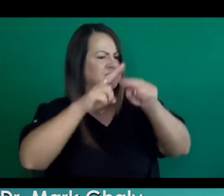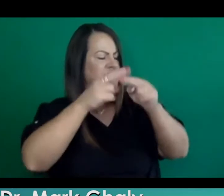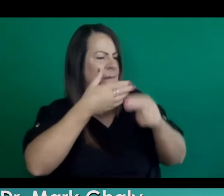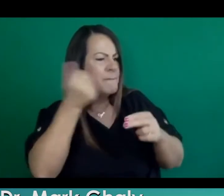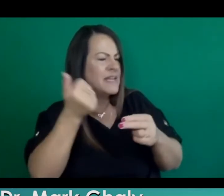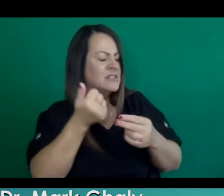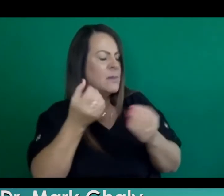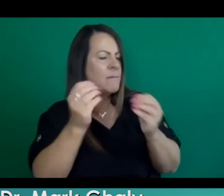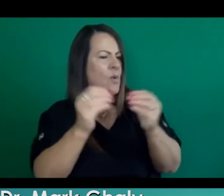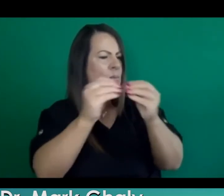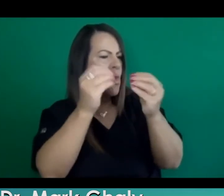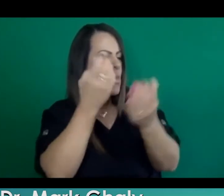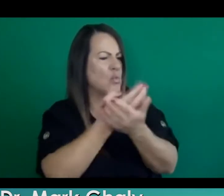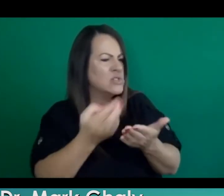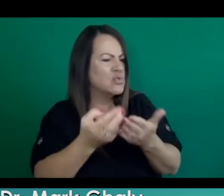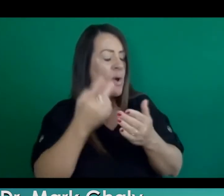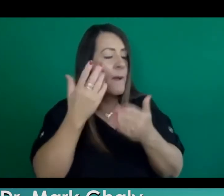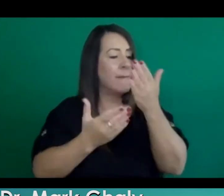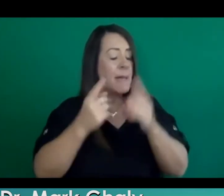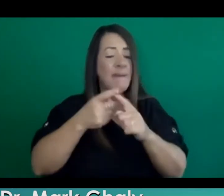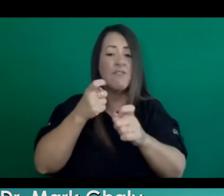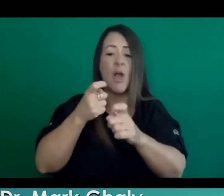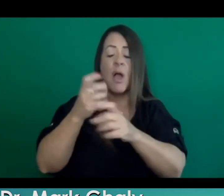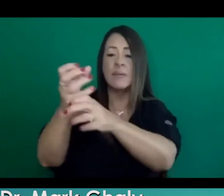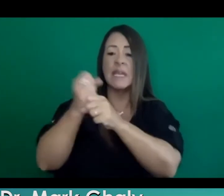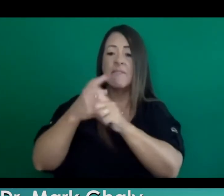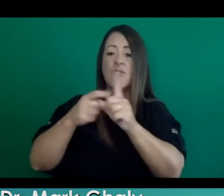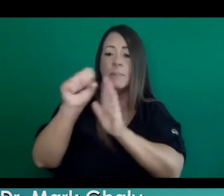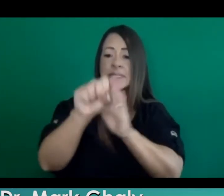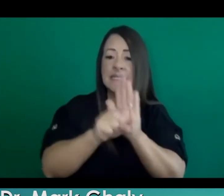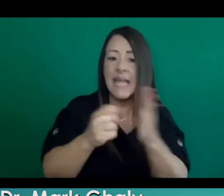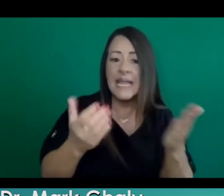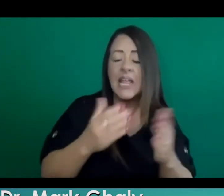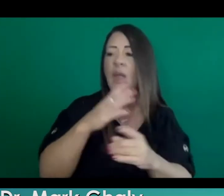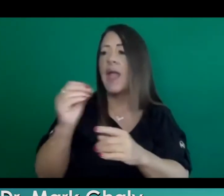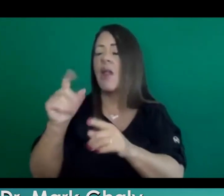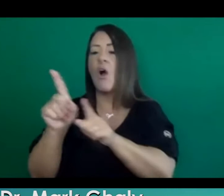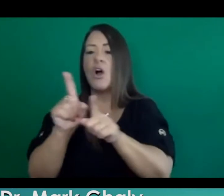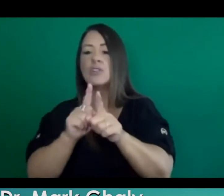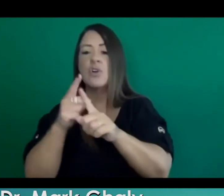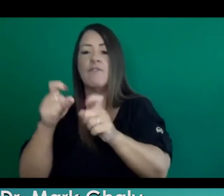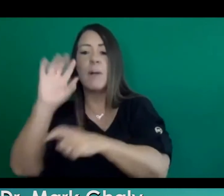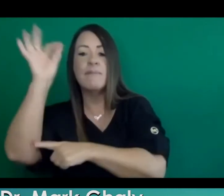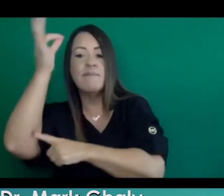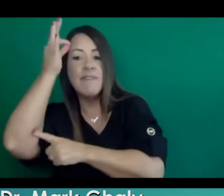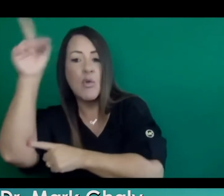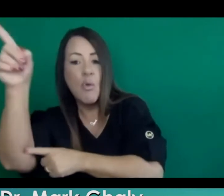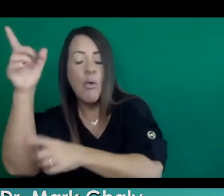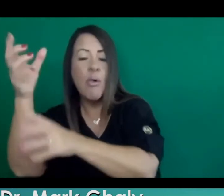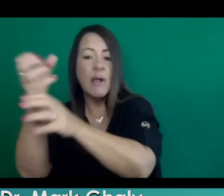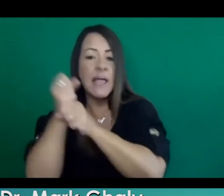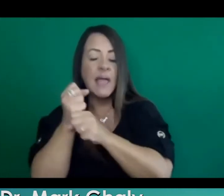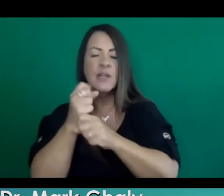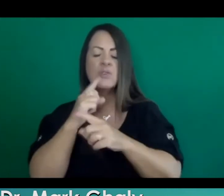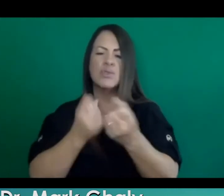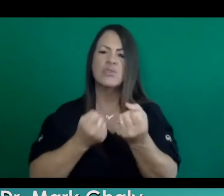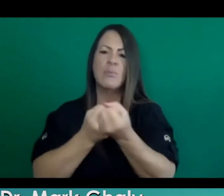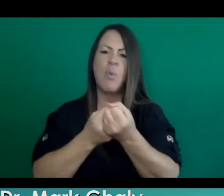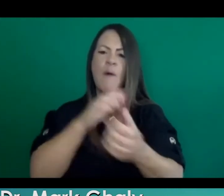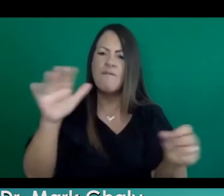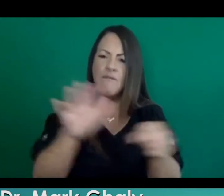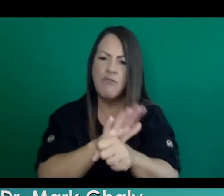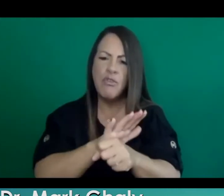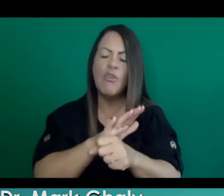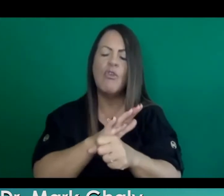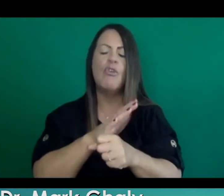receive from the federal government, the state resources, and how they impact young people's Total learning needs, including behavioral